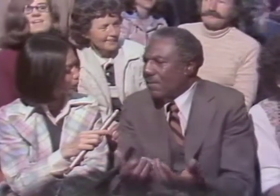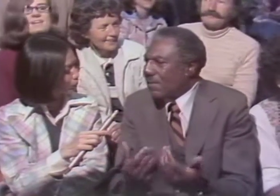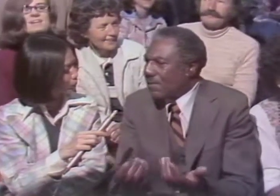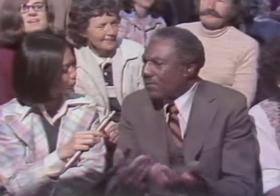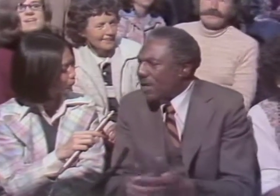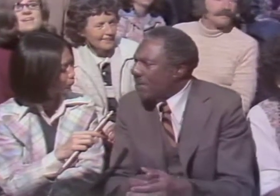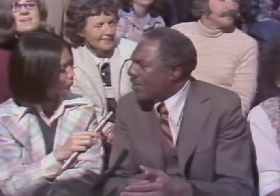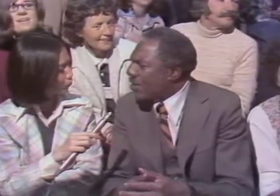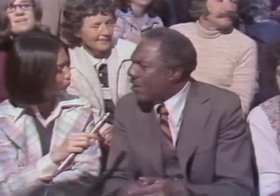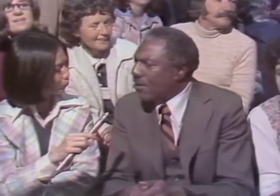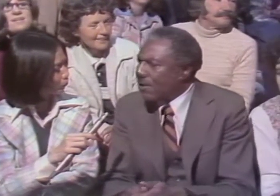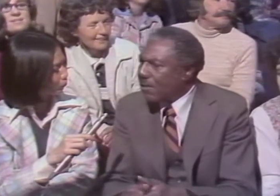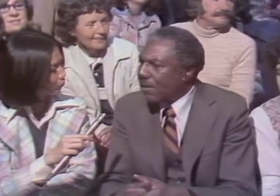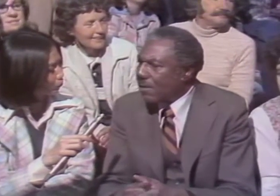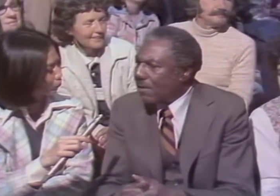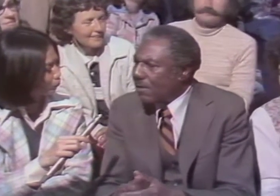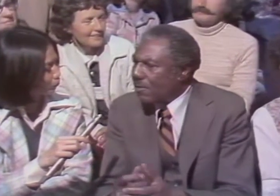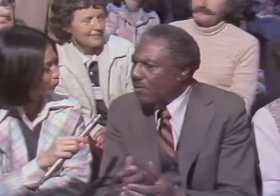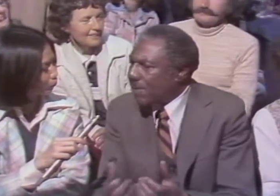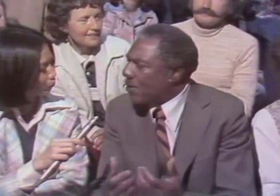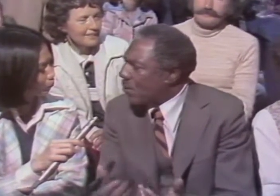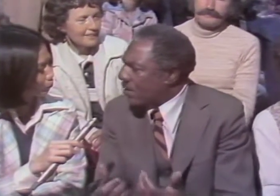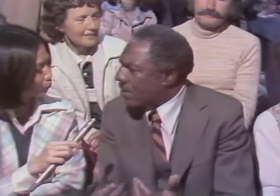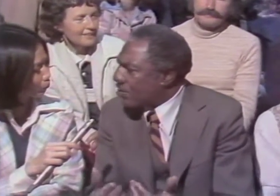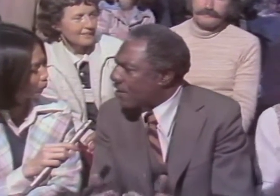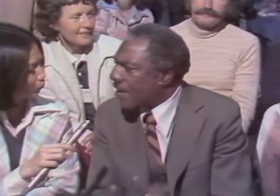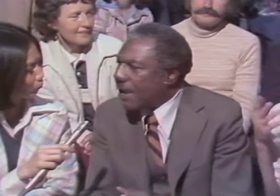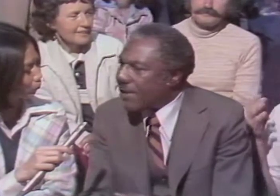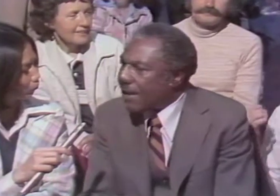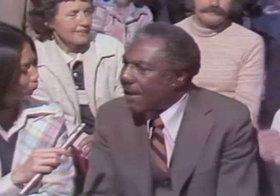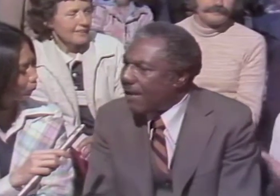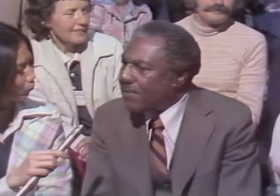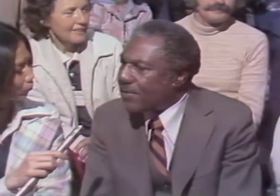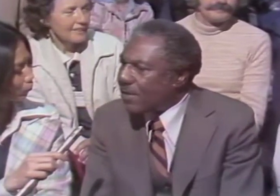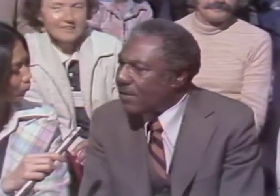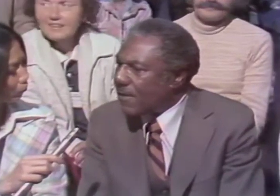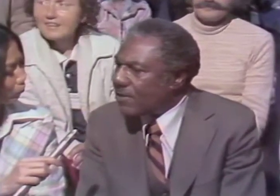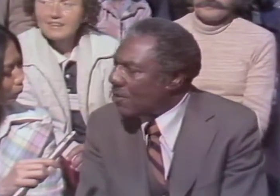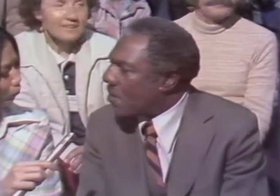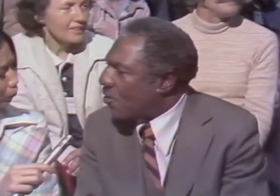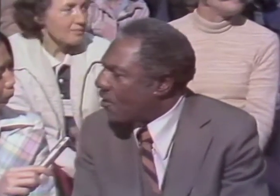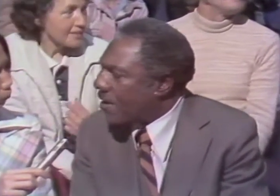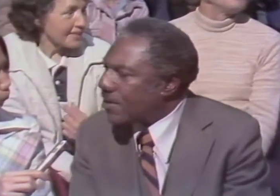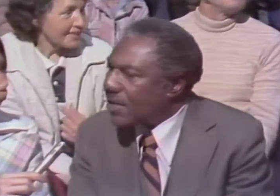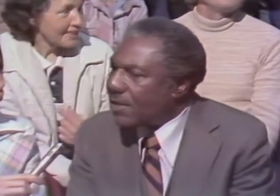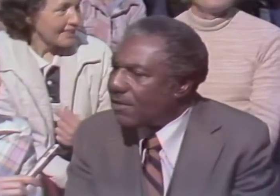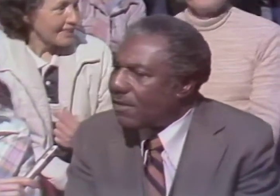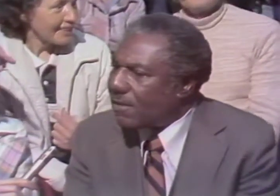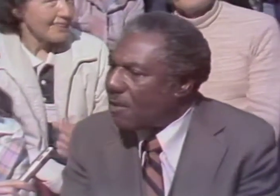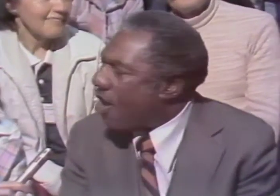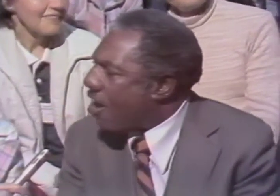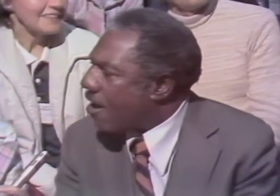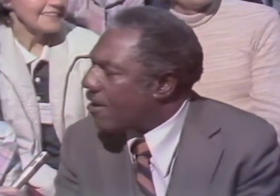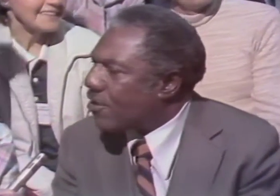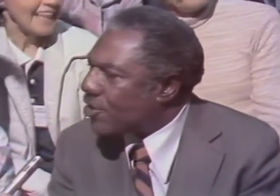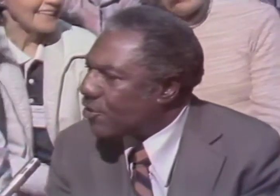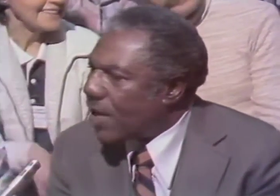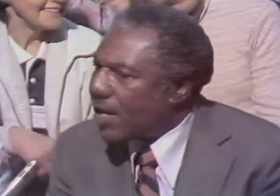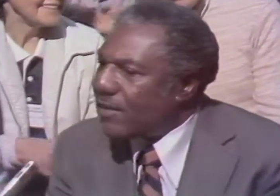Some people look on people with certain handicaps as a minority or odd or strange,